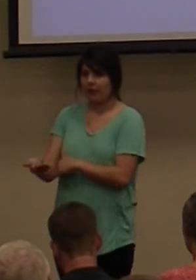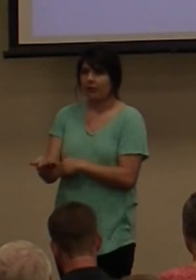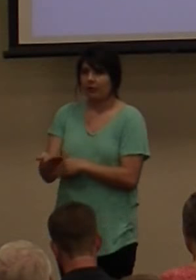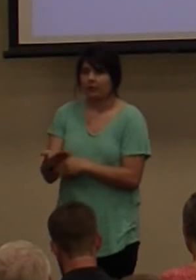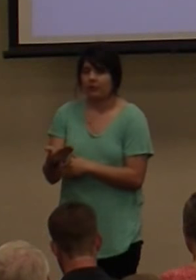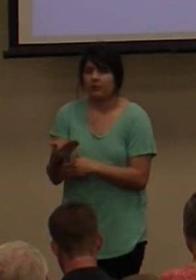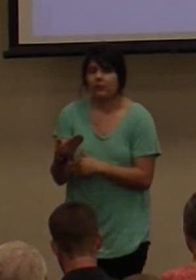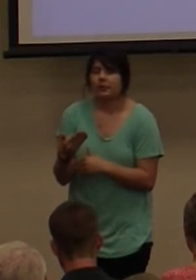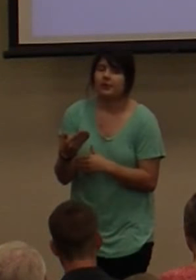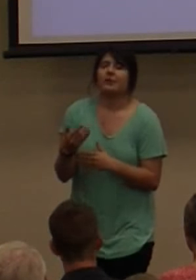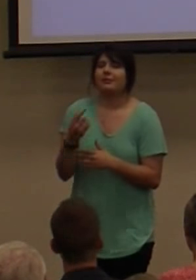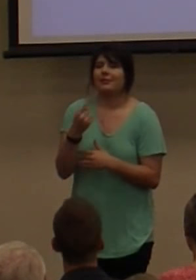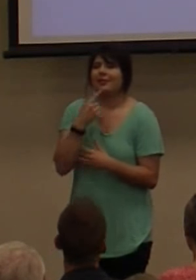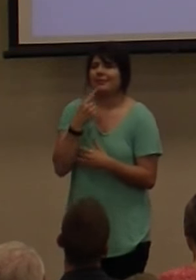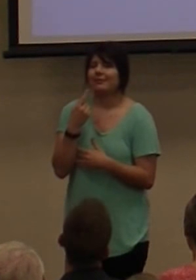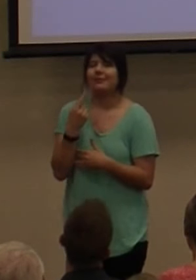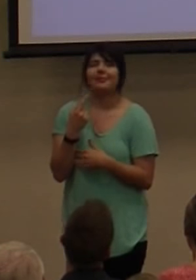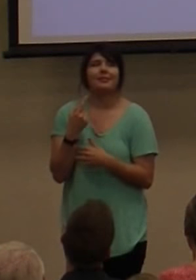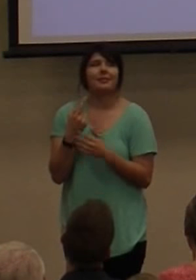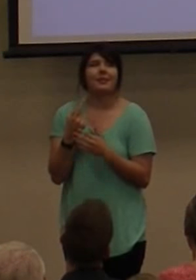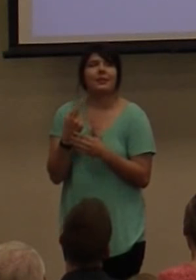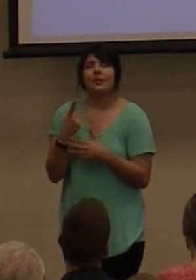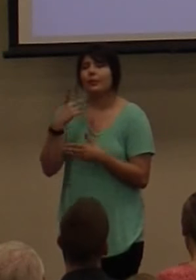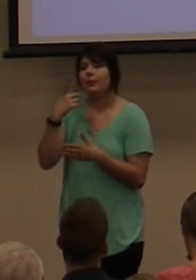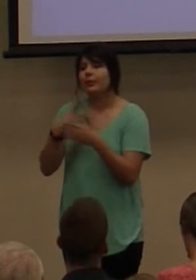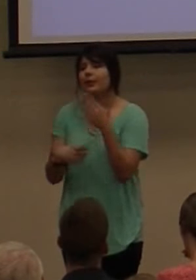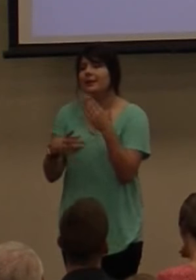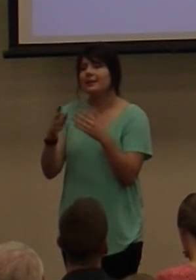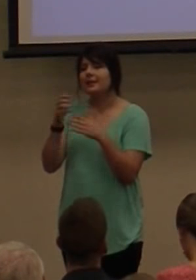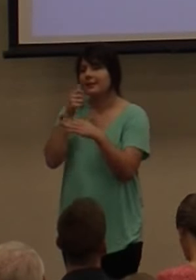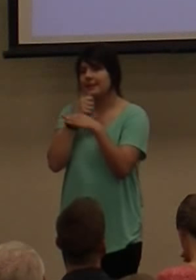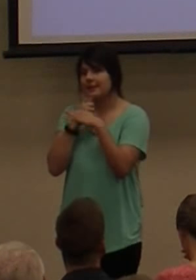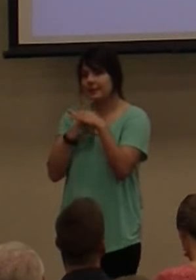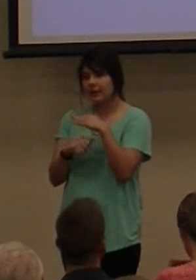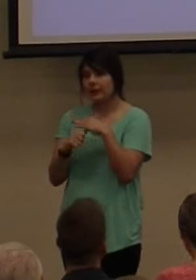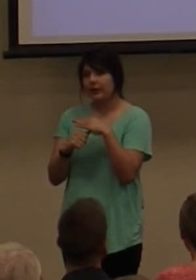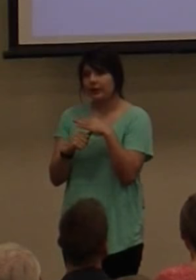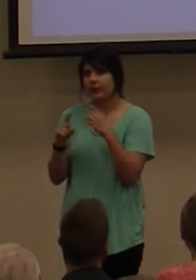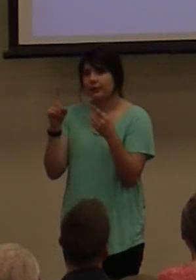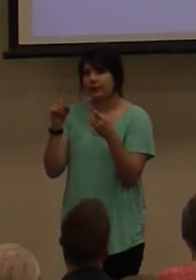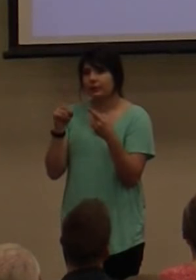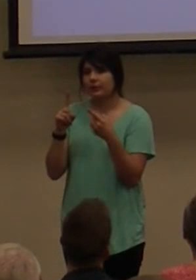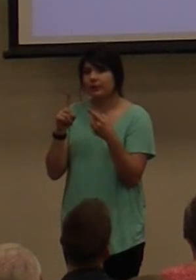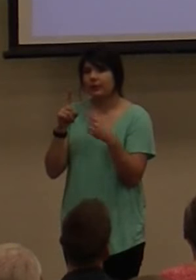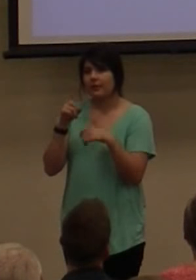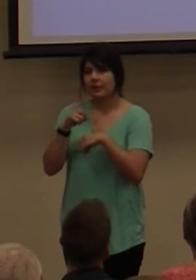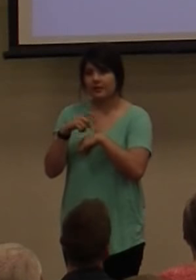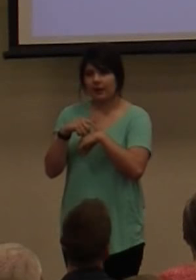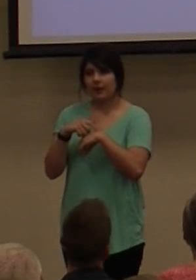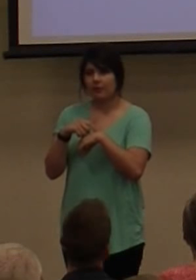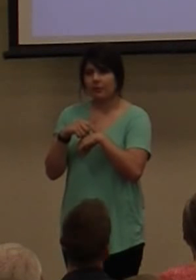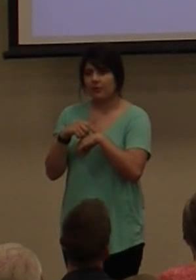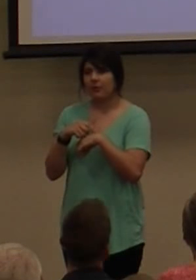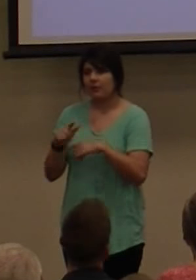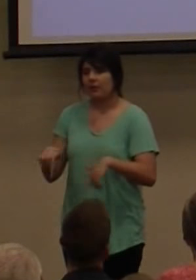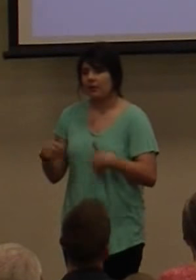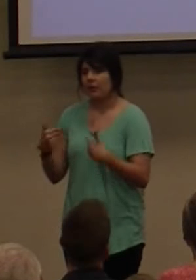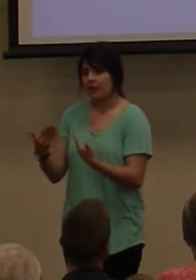So what is the secret of the time of being there and